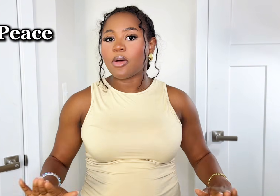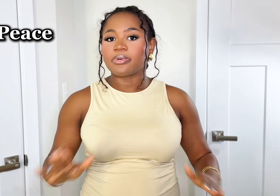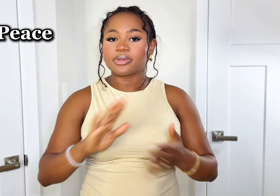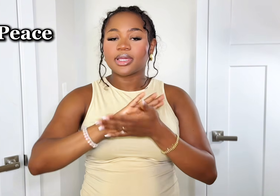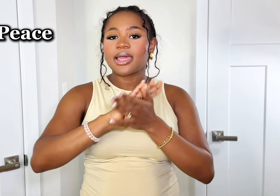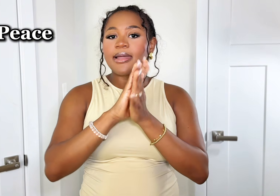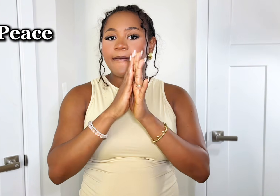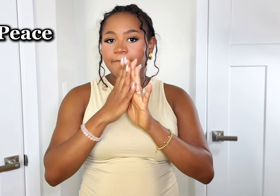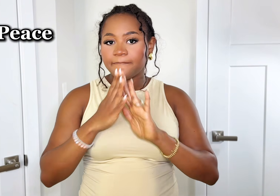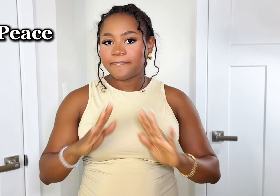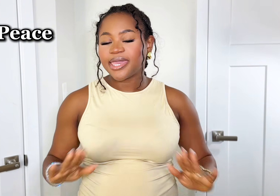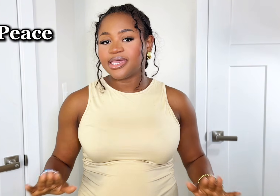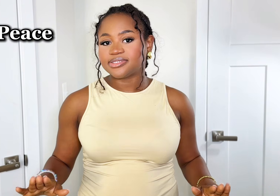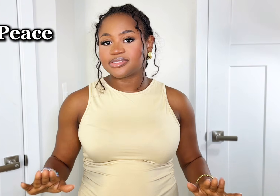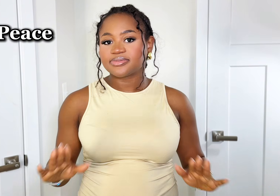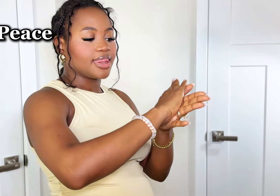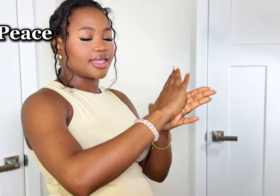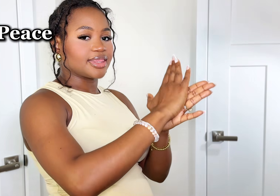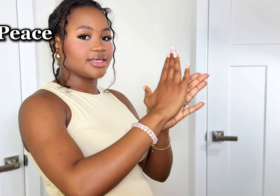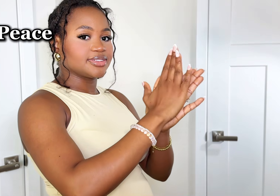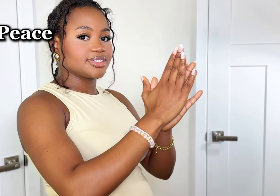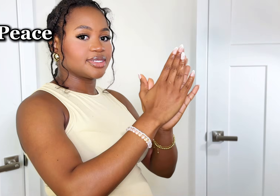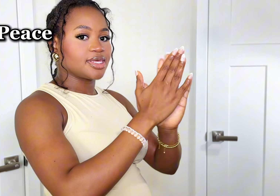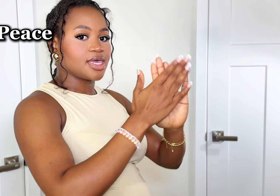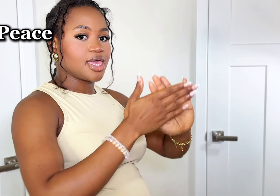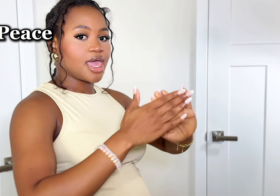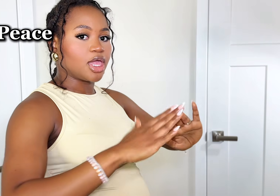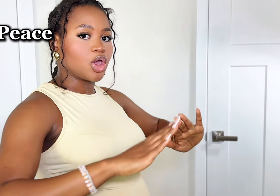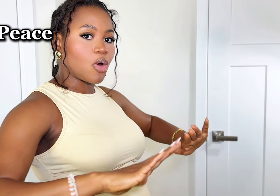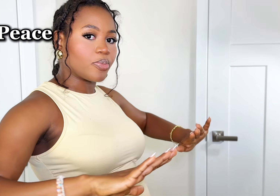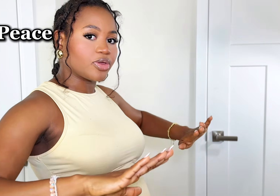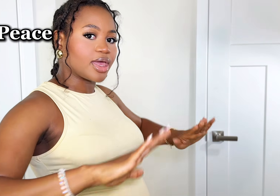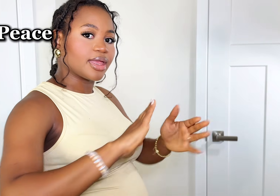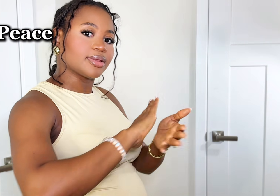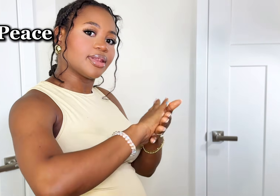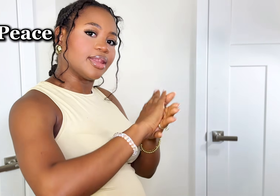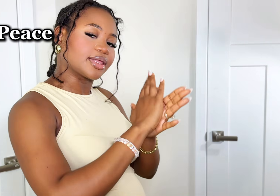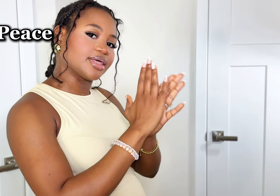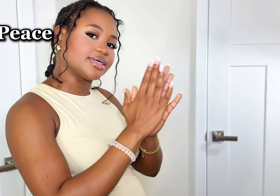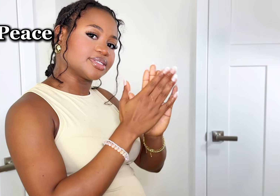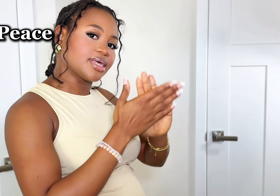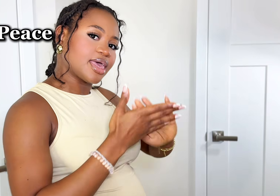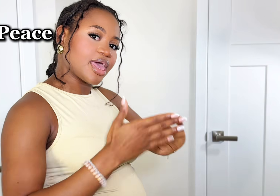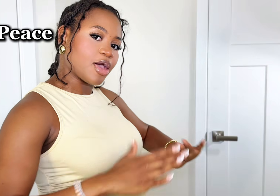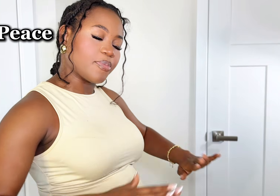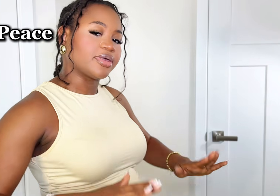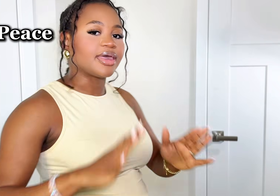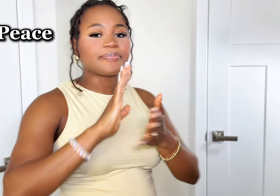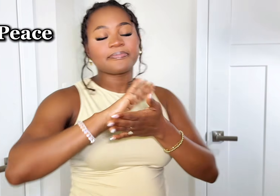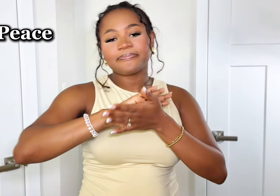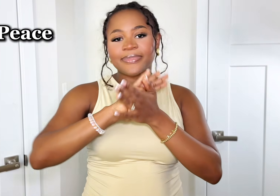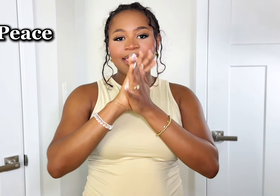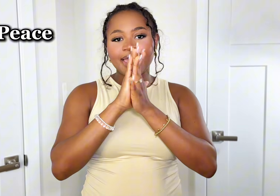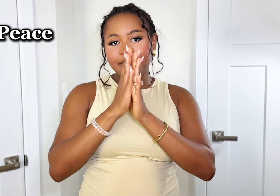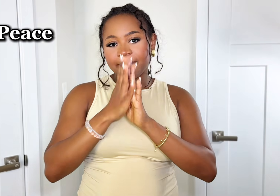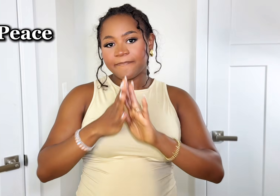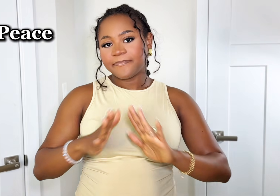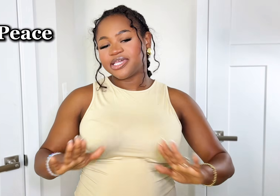open. Peace. Like this, and you open your hand. Like this, open your hand.